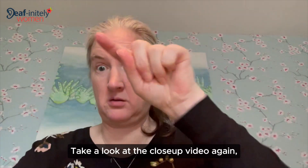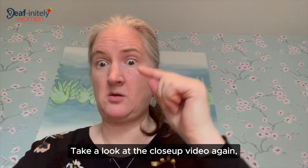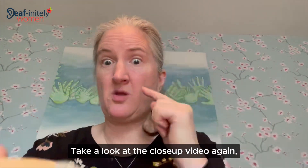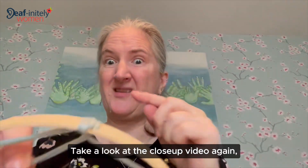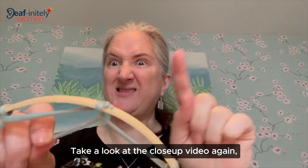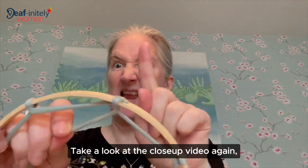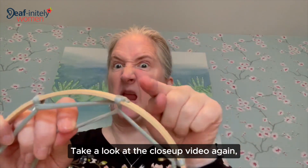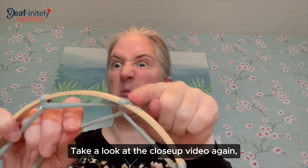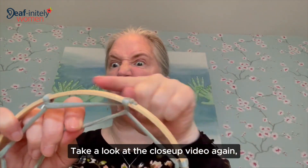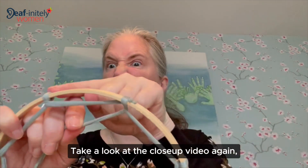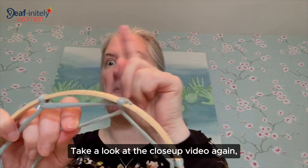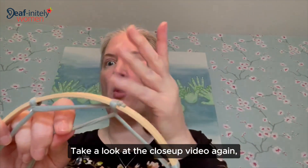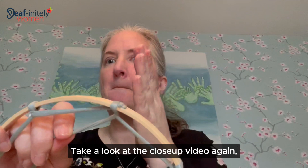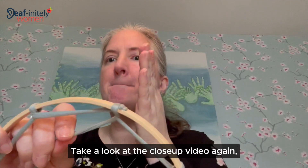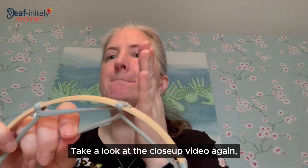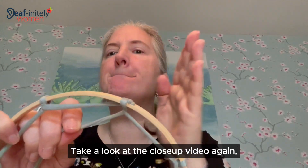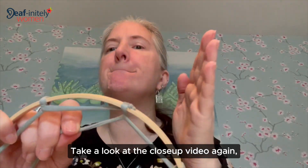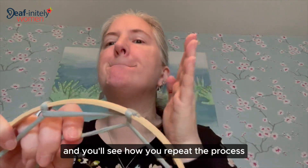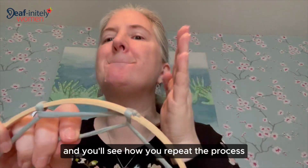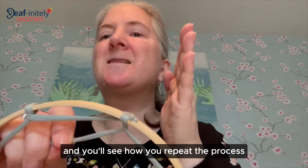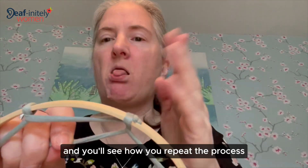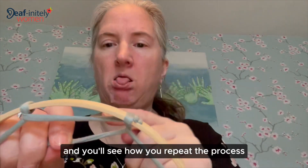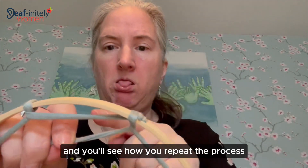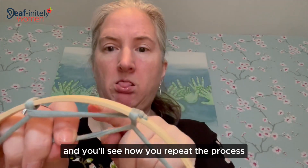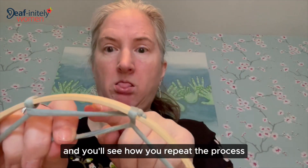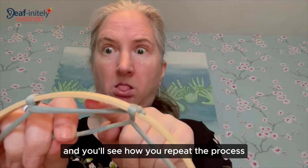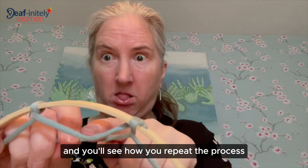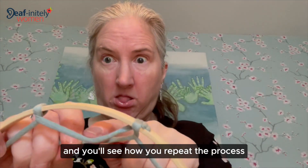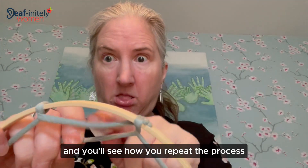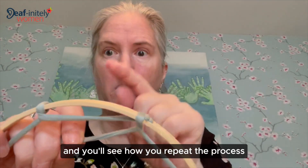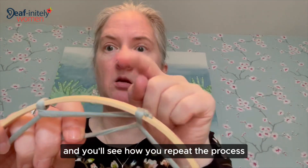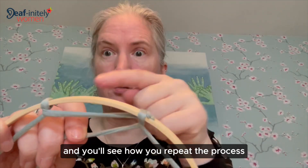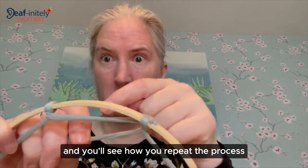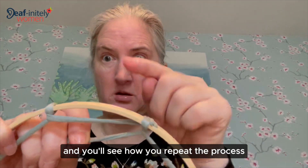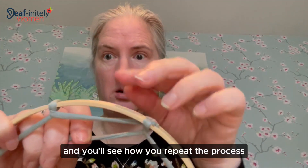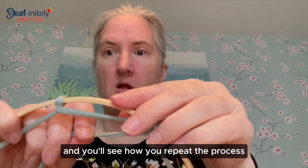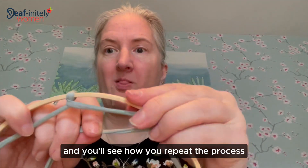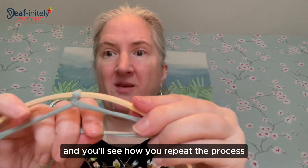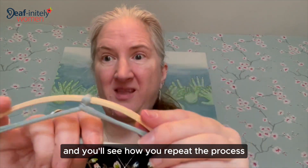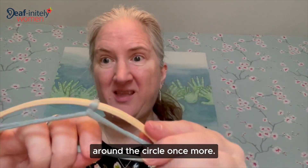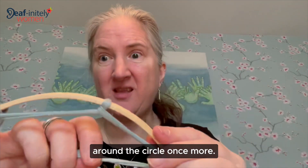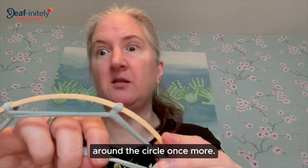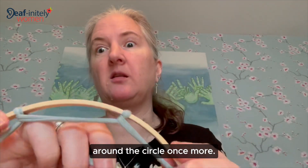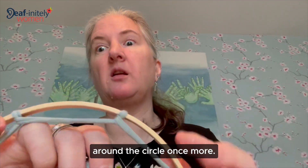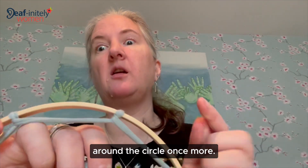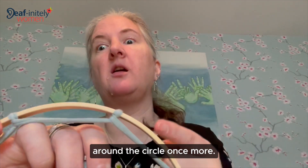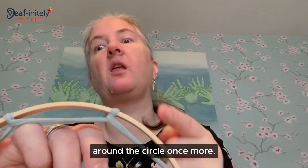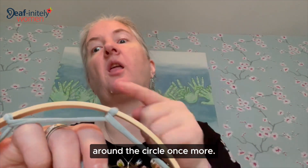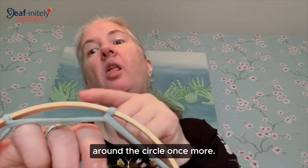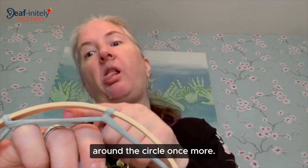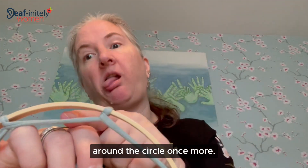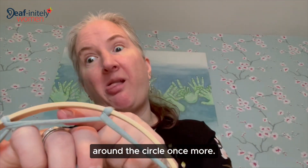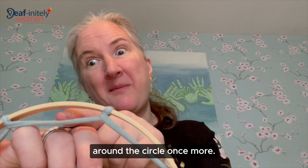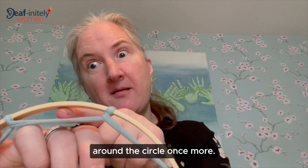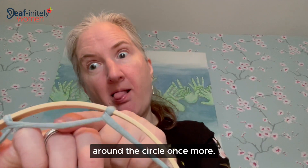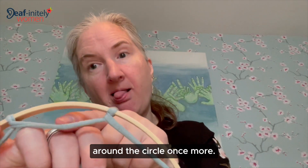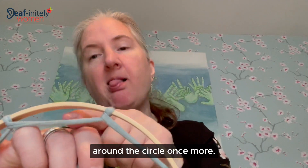look at the close-up video again and you'll see how you repeat the process around the circle once more to